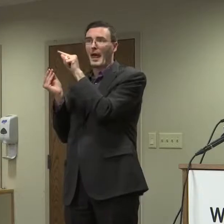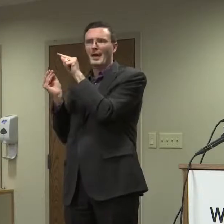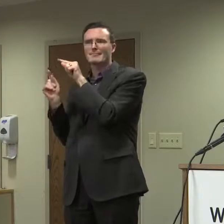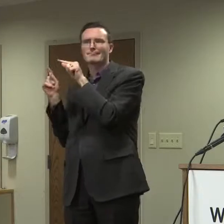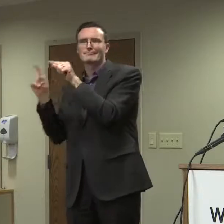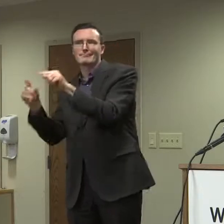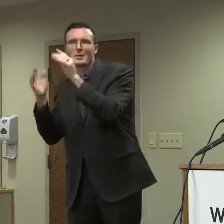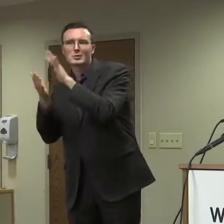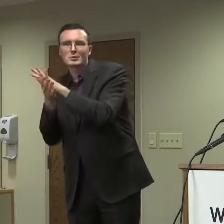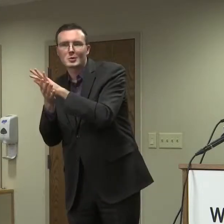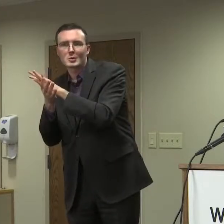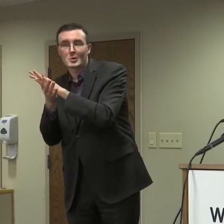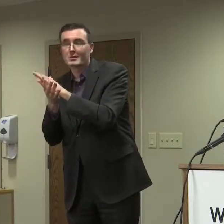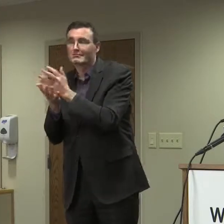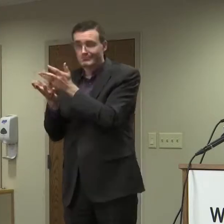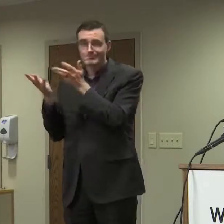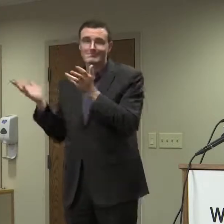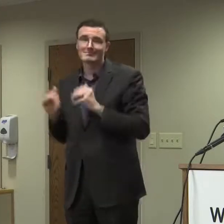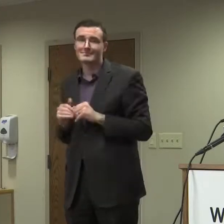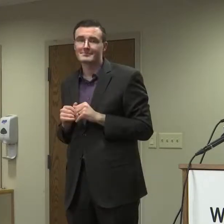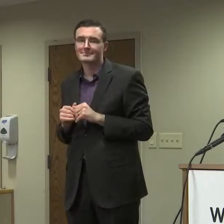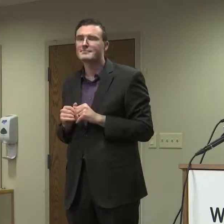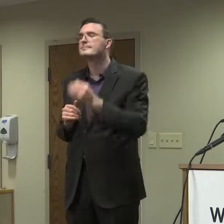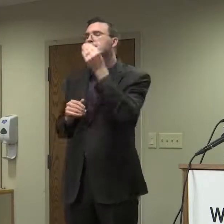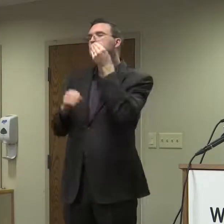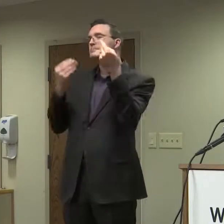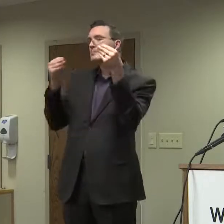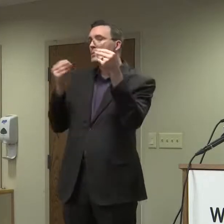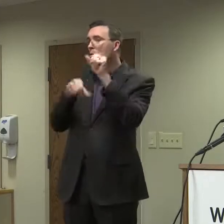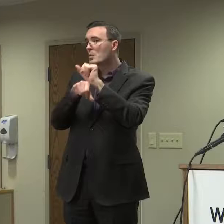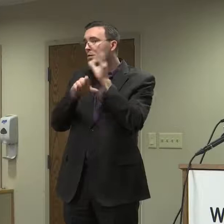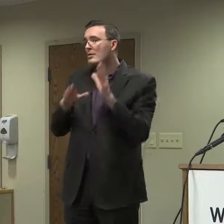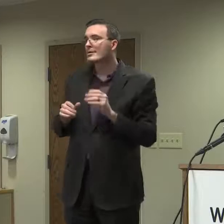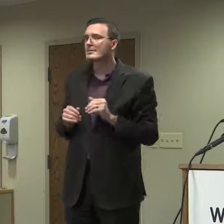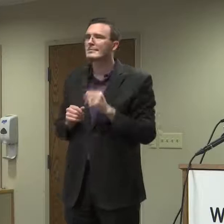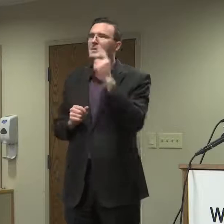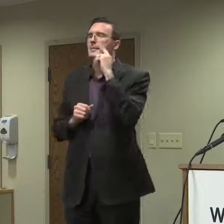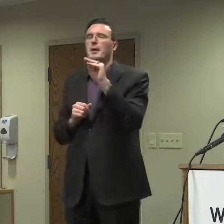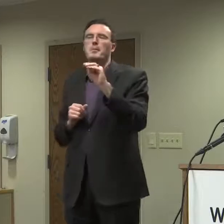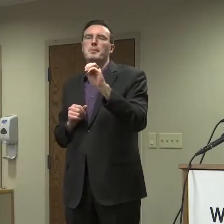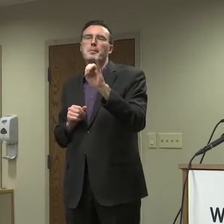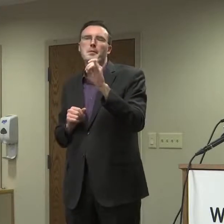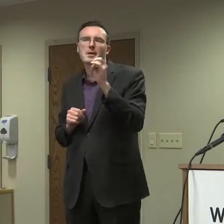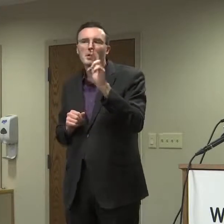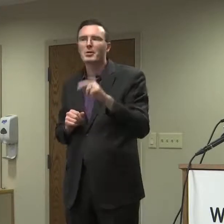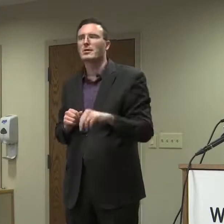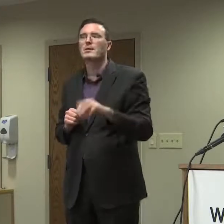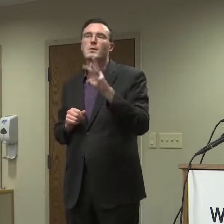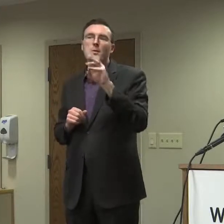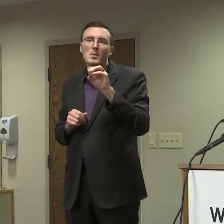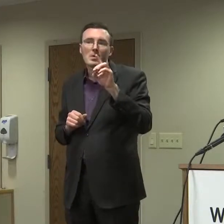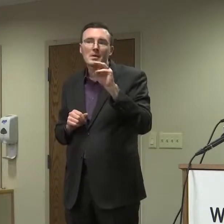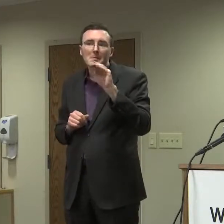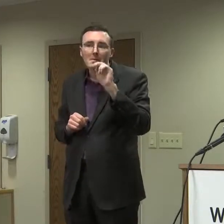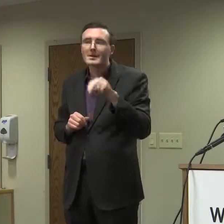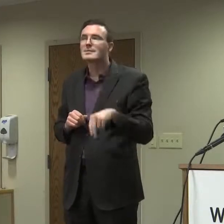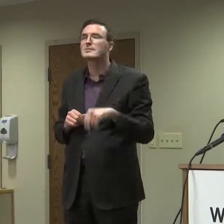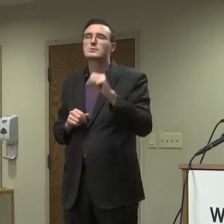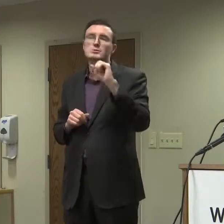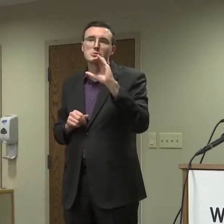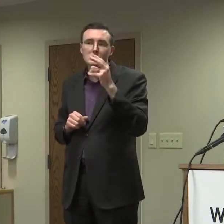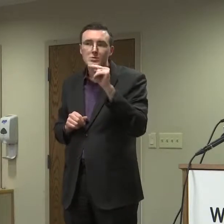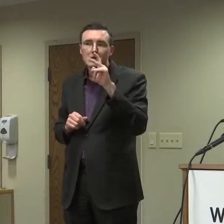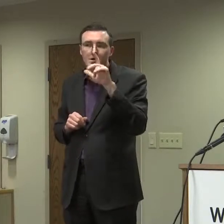if they're in an associated area. Our grocery store workers, think of our Big Myers and our Woodmans and our